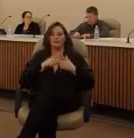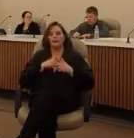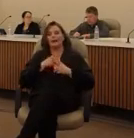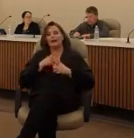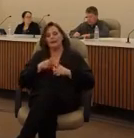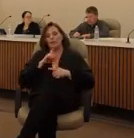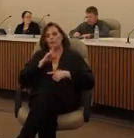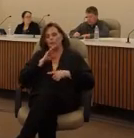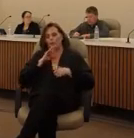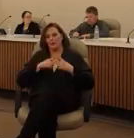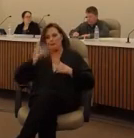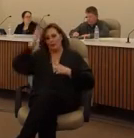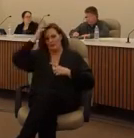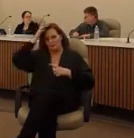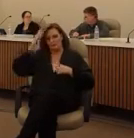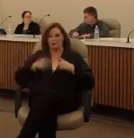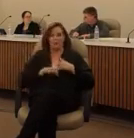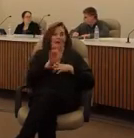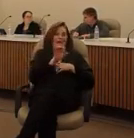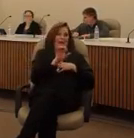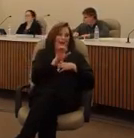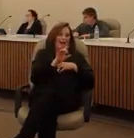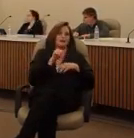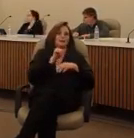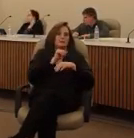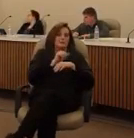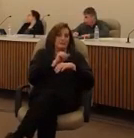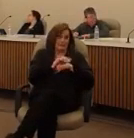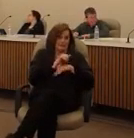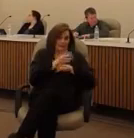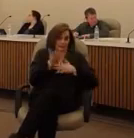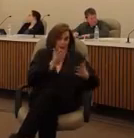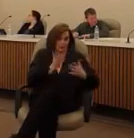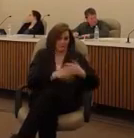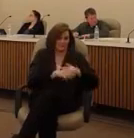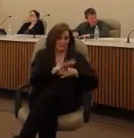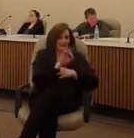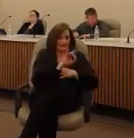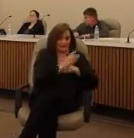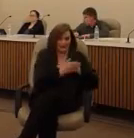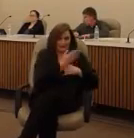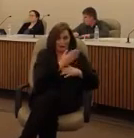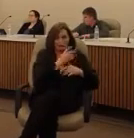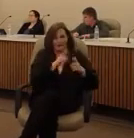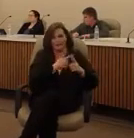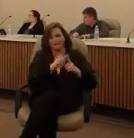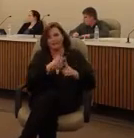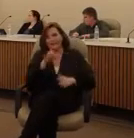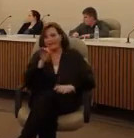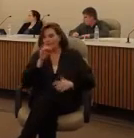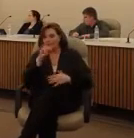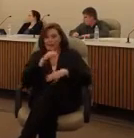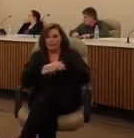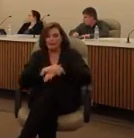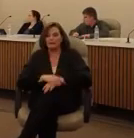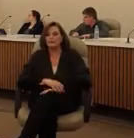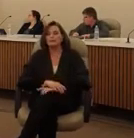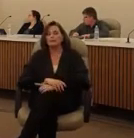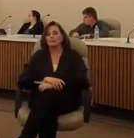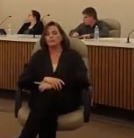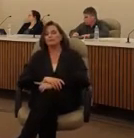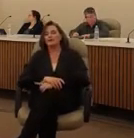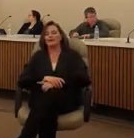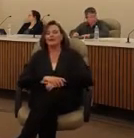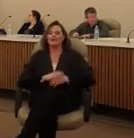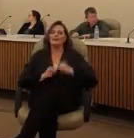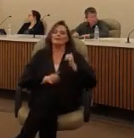dumpsters, et cetera. So 8 a.m. to 9 p.m. or 8 p.m.? Yeah, I think the later isn't really an issue. I